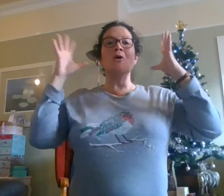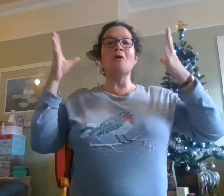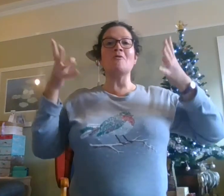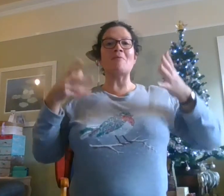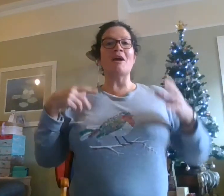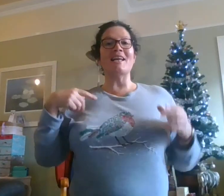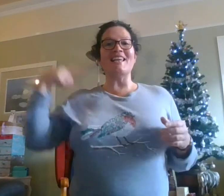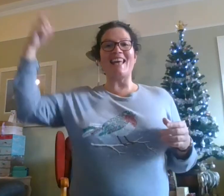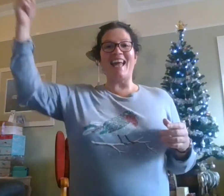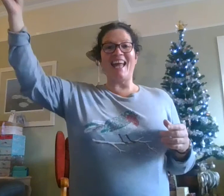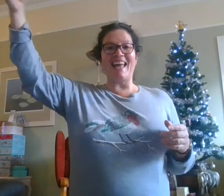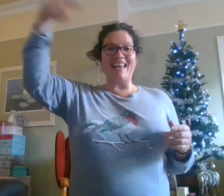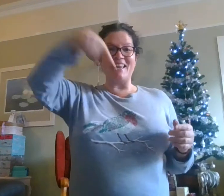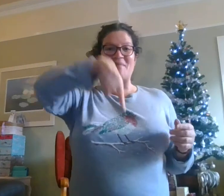glory when he came